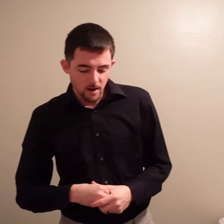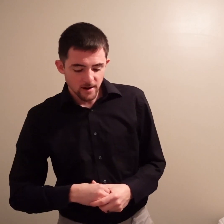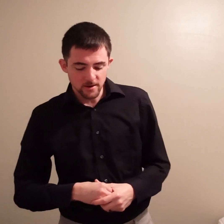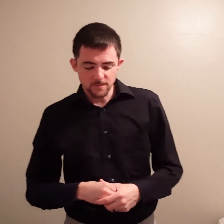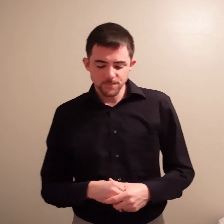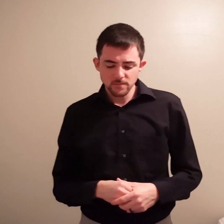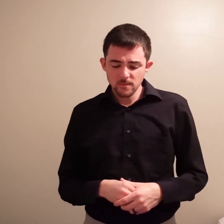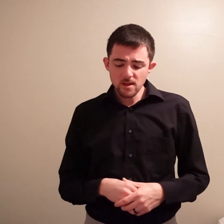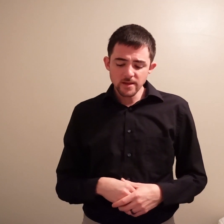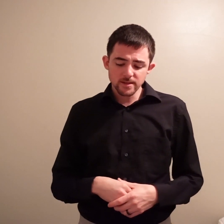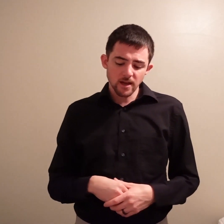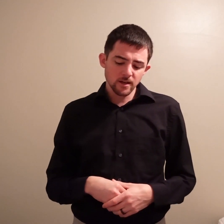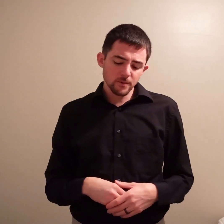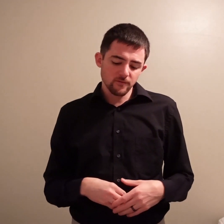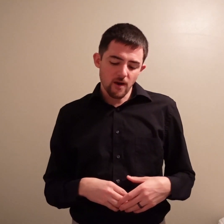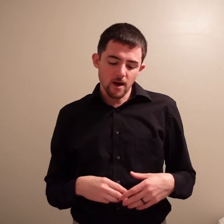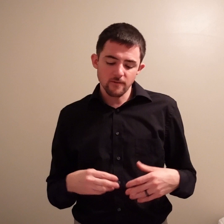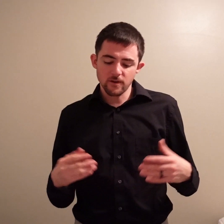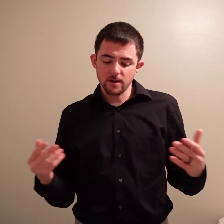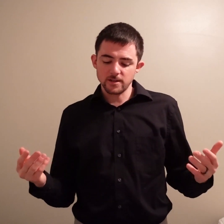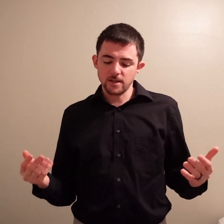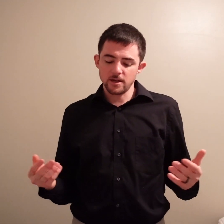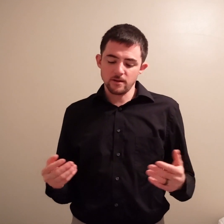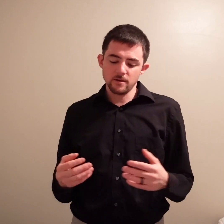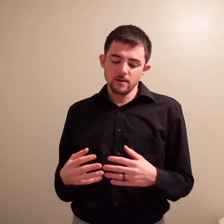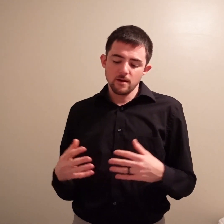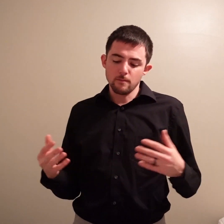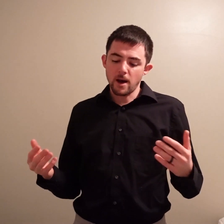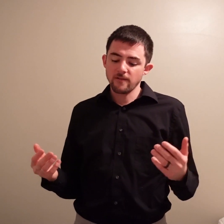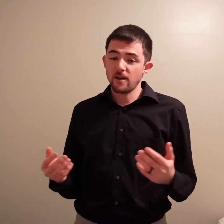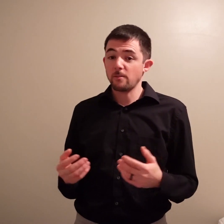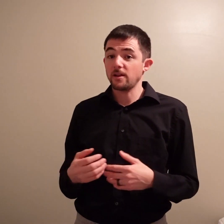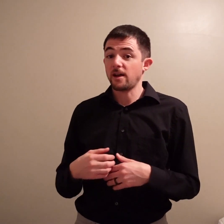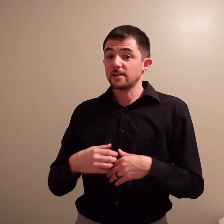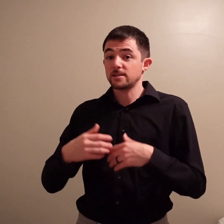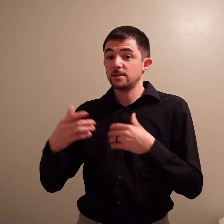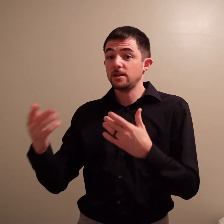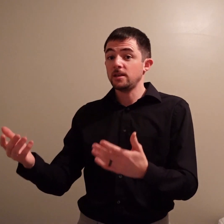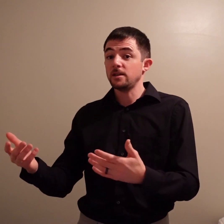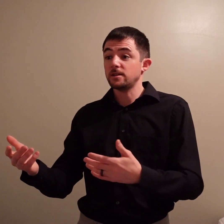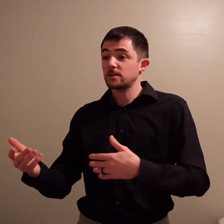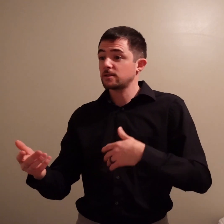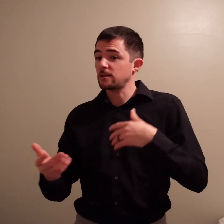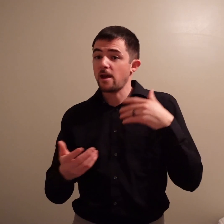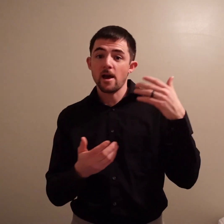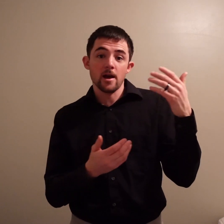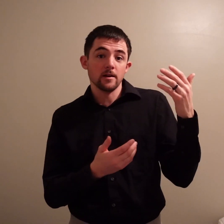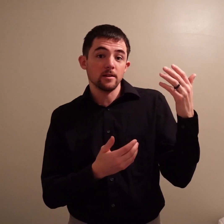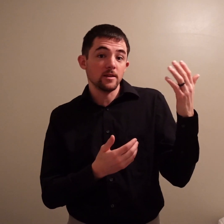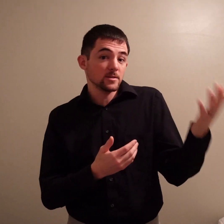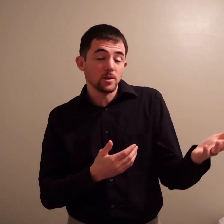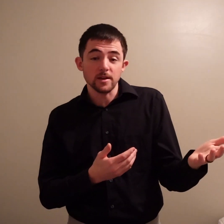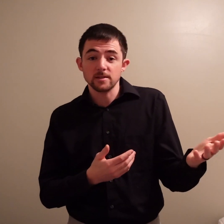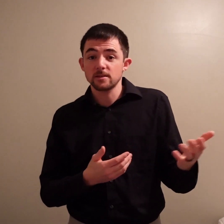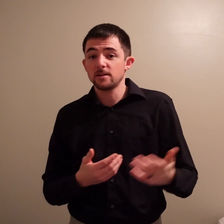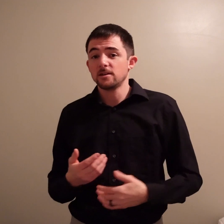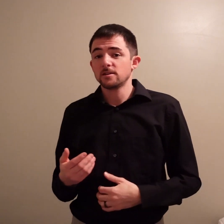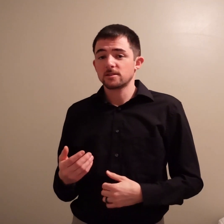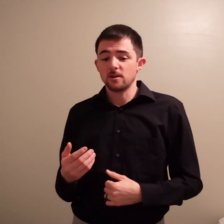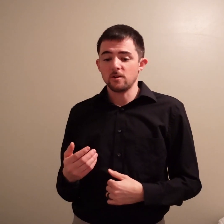Alrighty. Sign number 5, we're going to say, my family likes to eat at this place. So